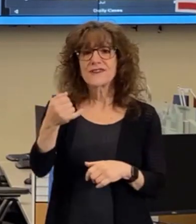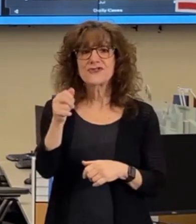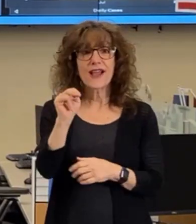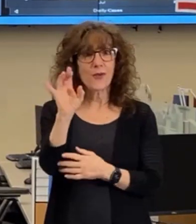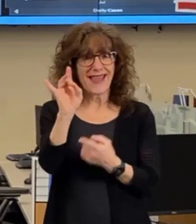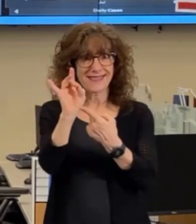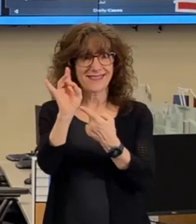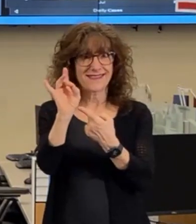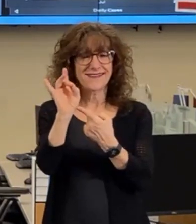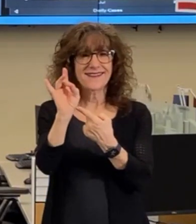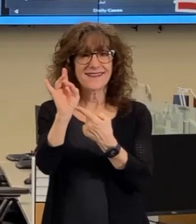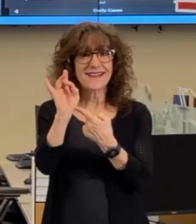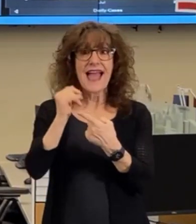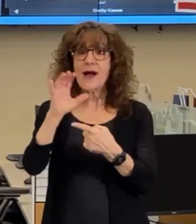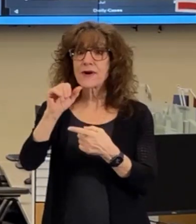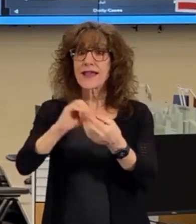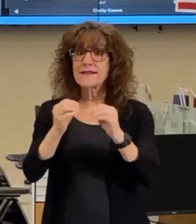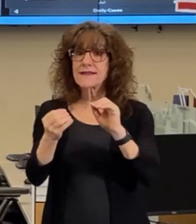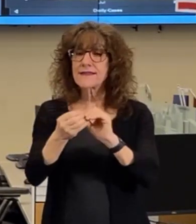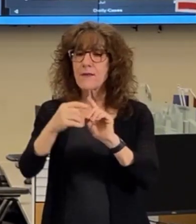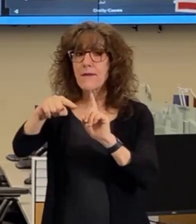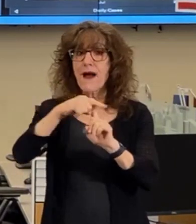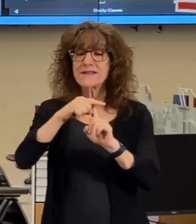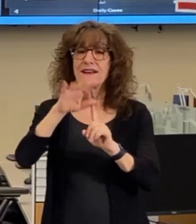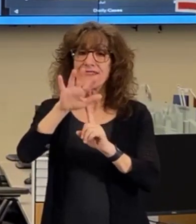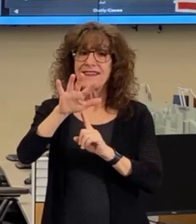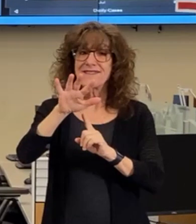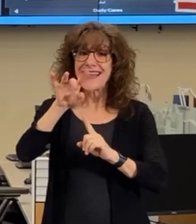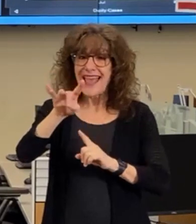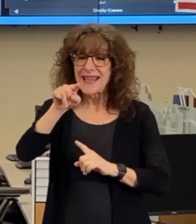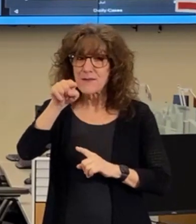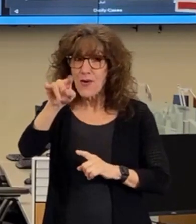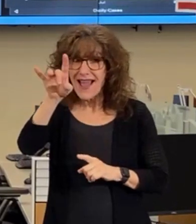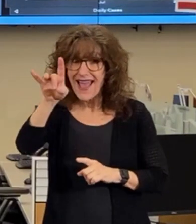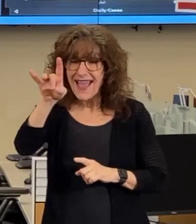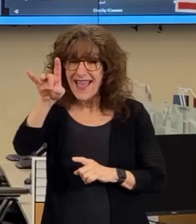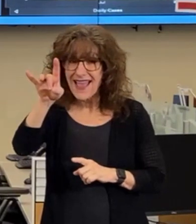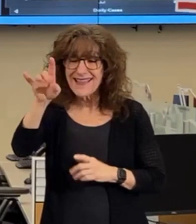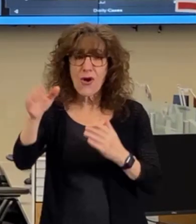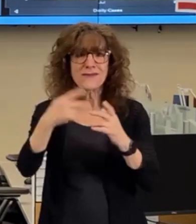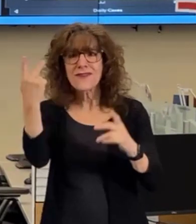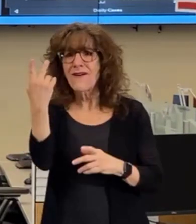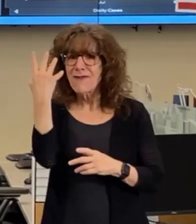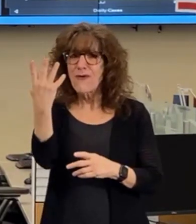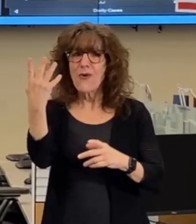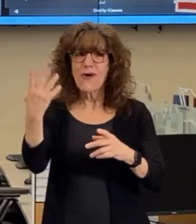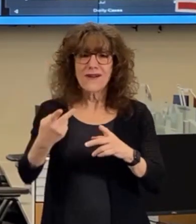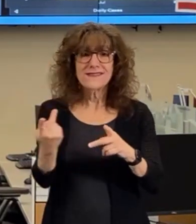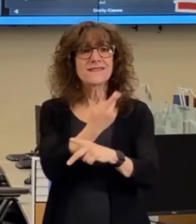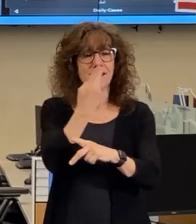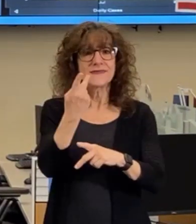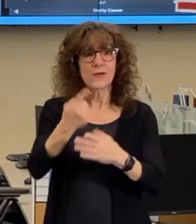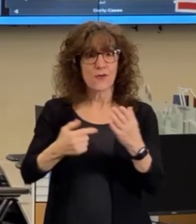8th, our case rate was 58.8, nearly 4 times as high as it is